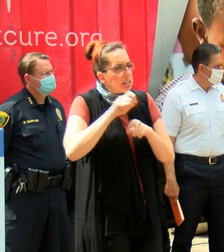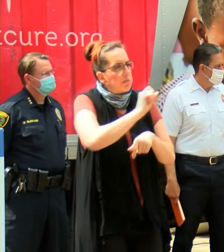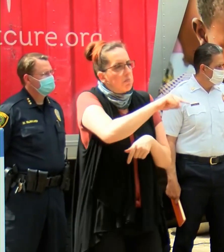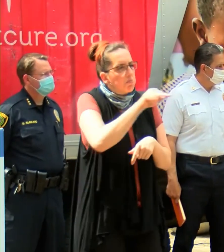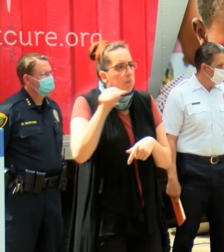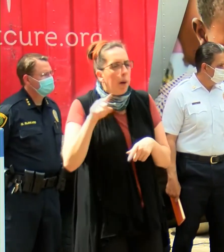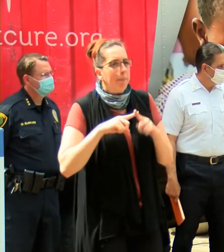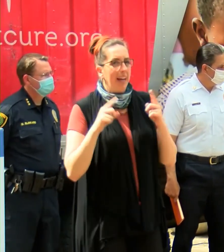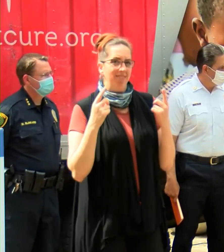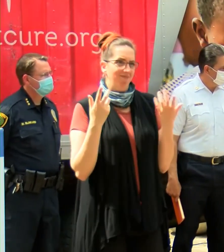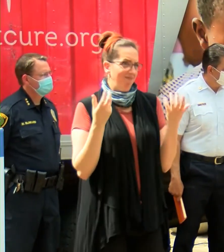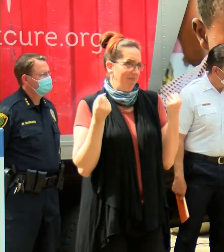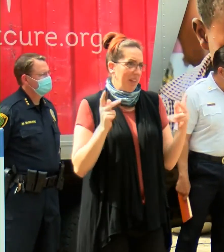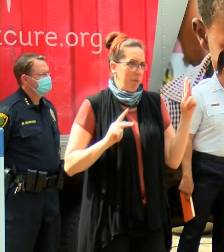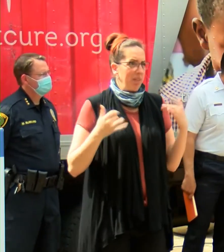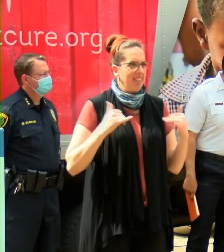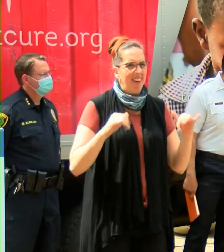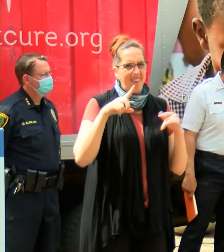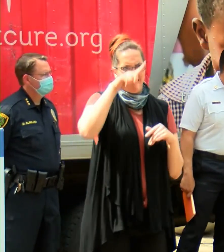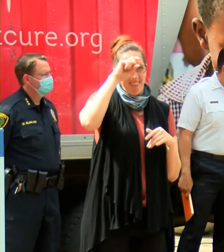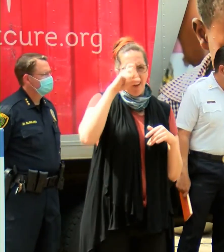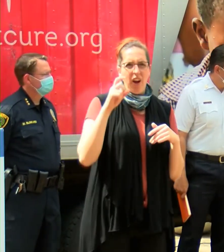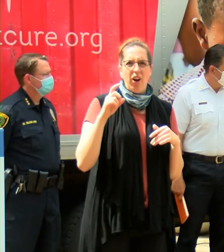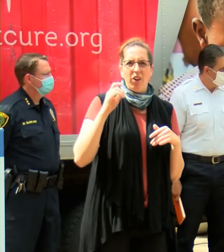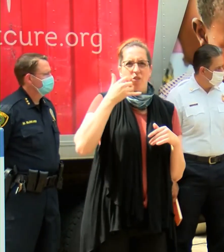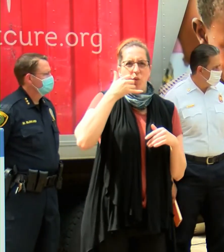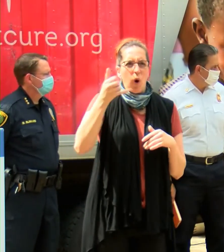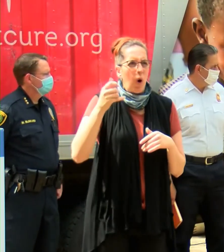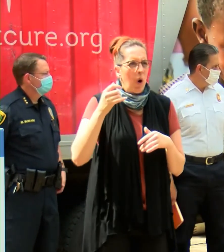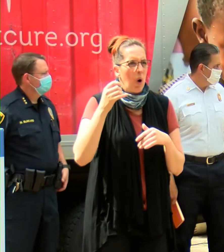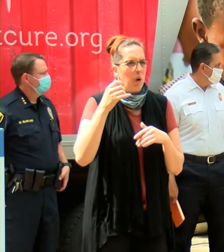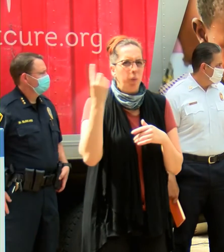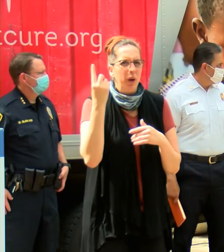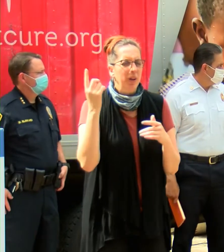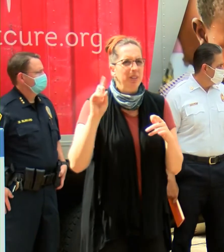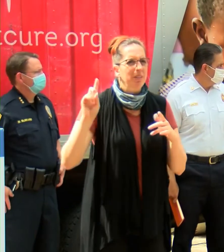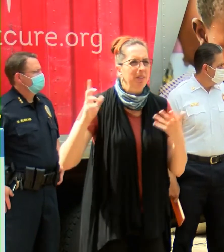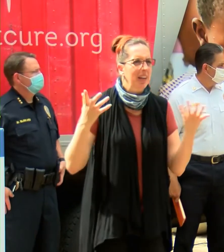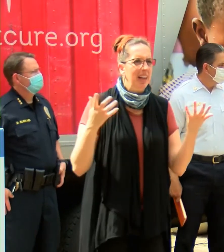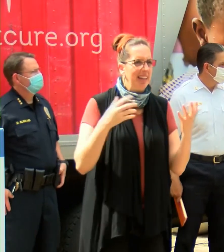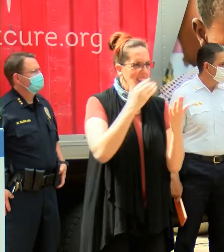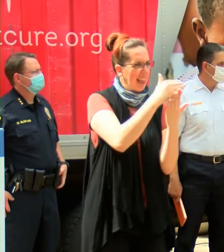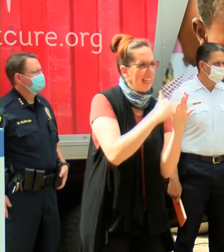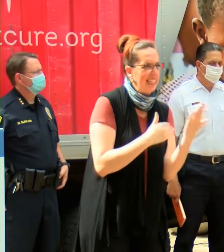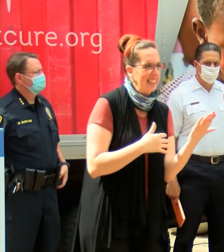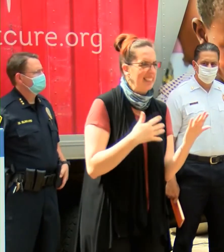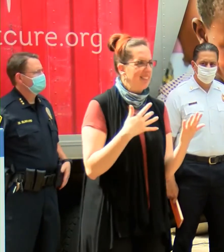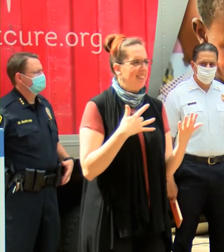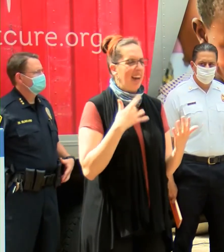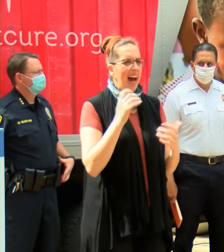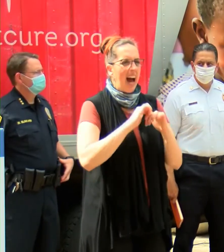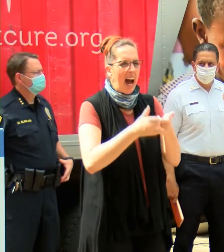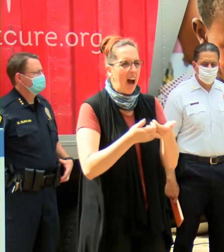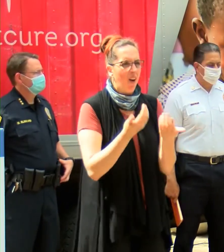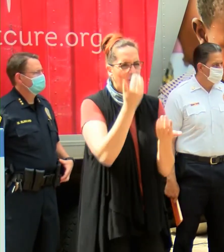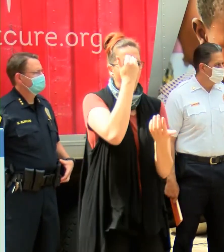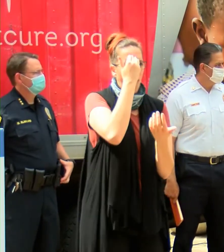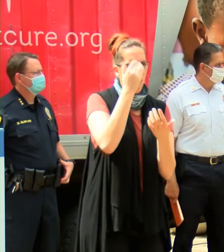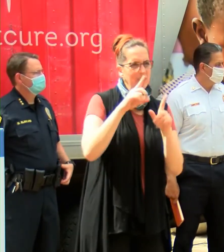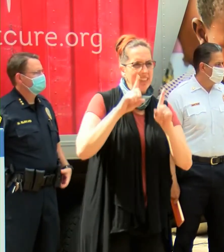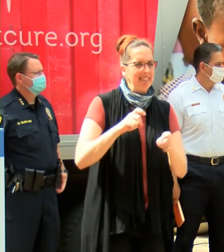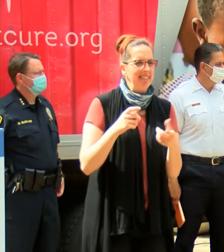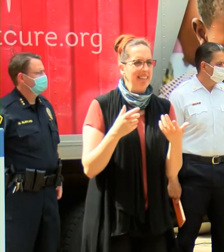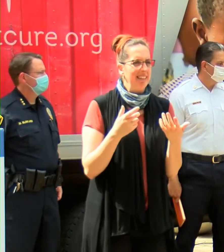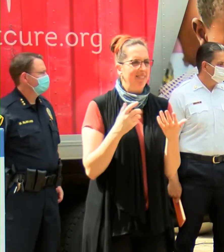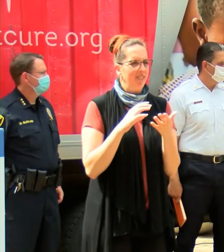well, who do I call? You know, is there some sort of list like the private folks can just, I mean, or something where they can at least get a